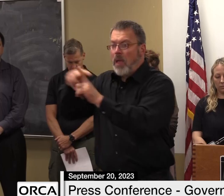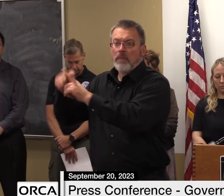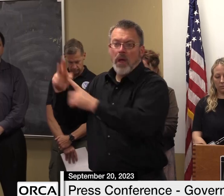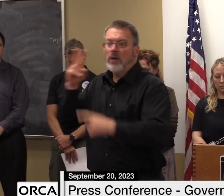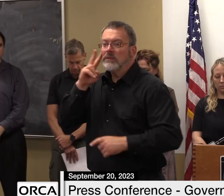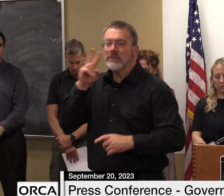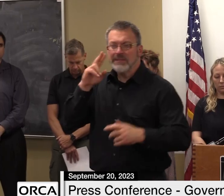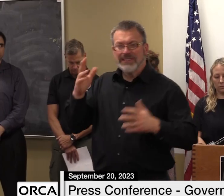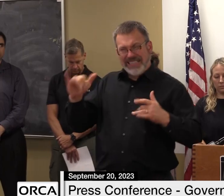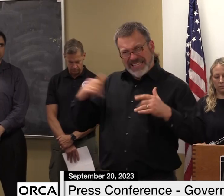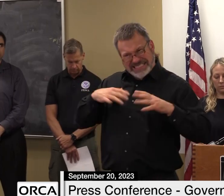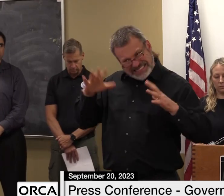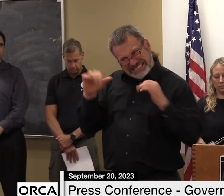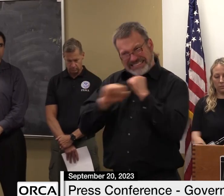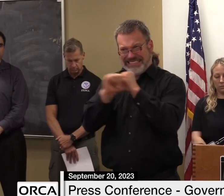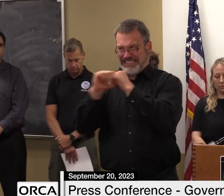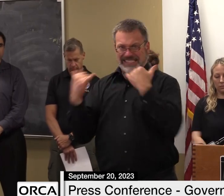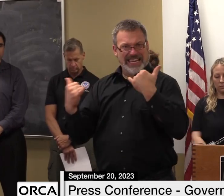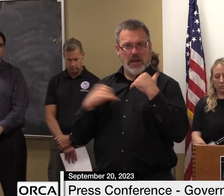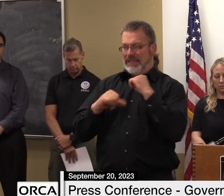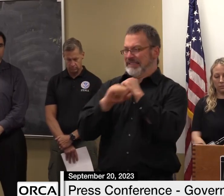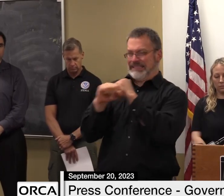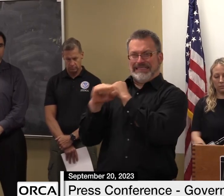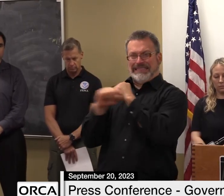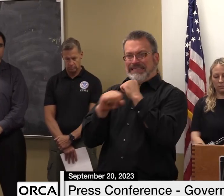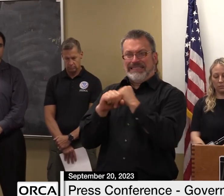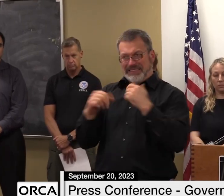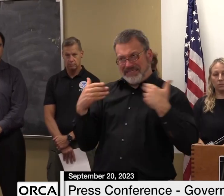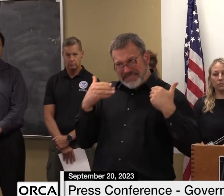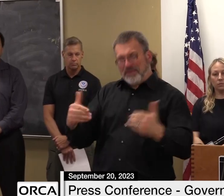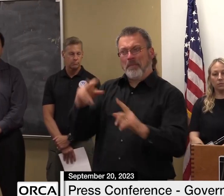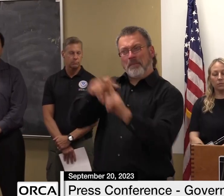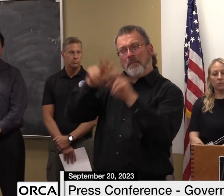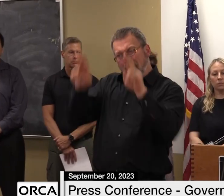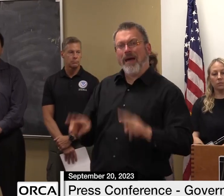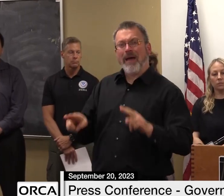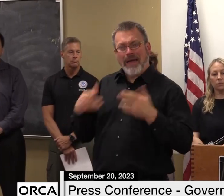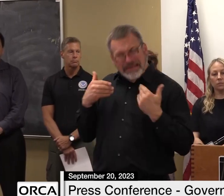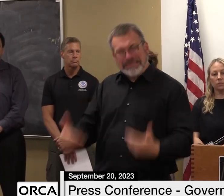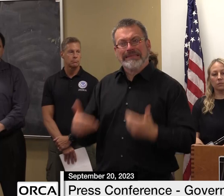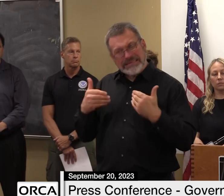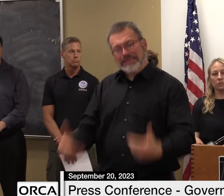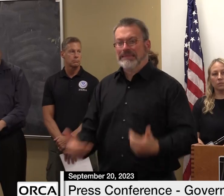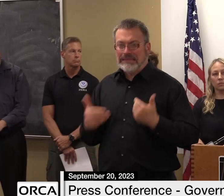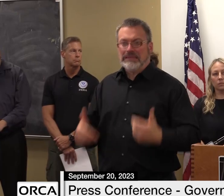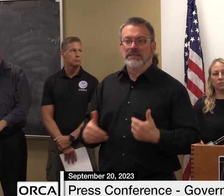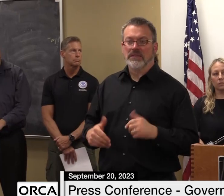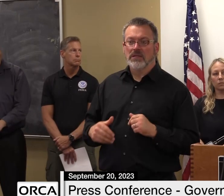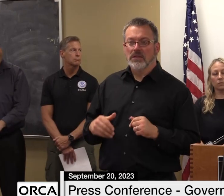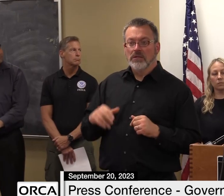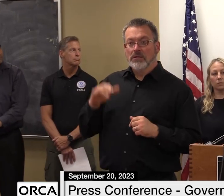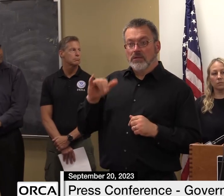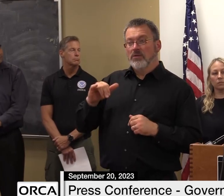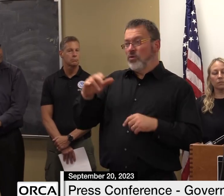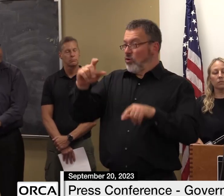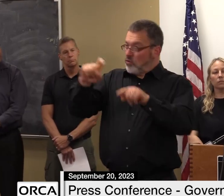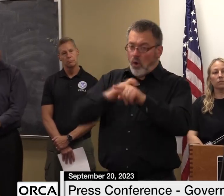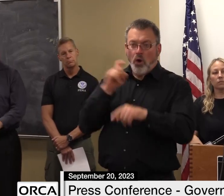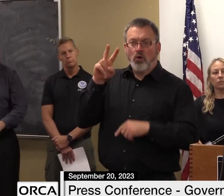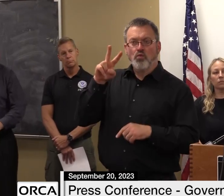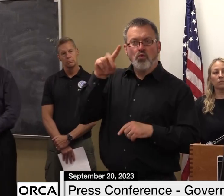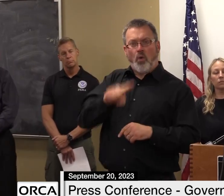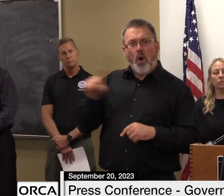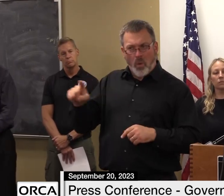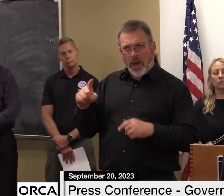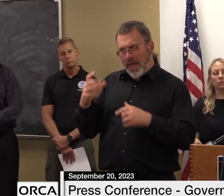press conferences, that people should go out and apply for this. I think 2-on-1 collected information that